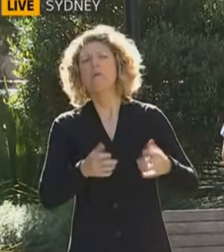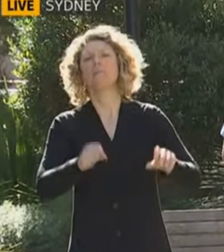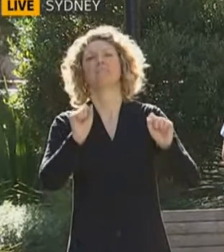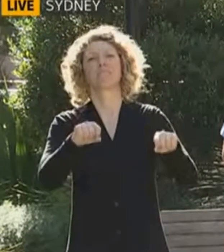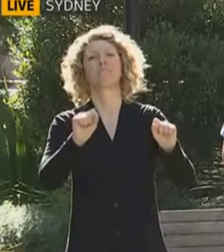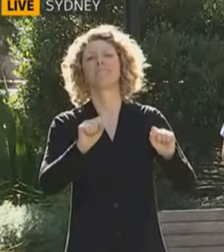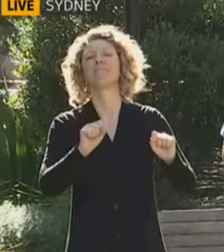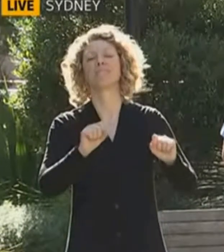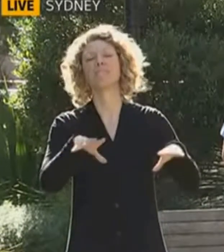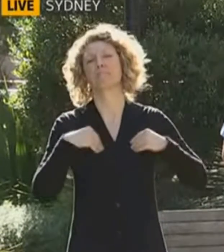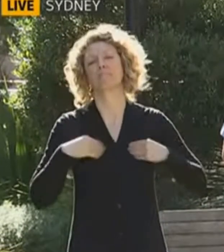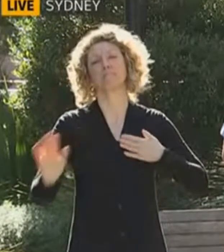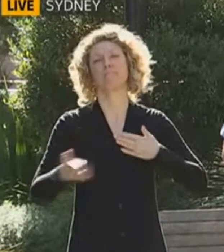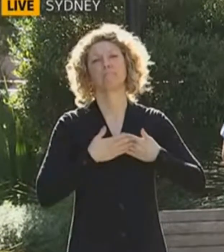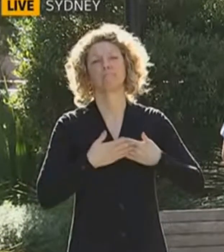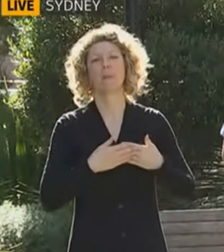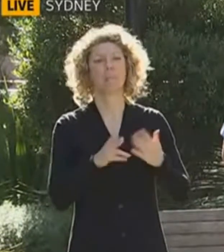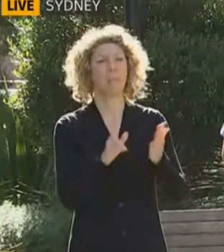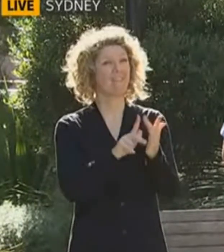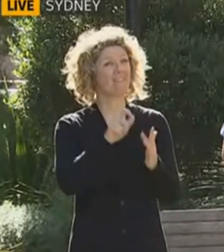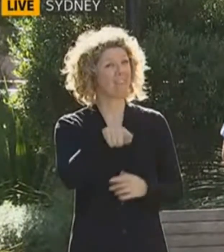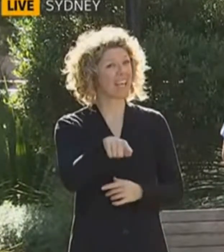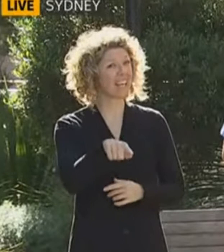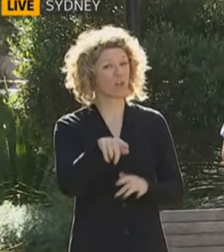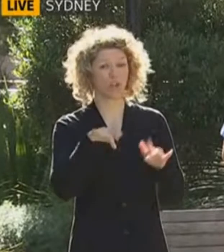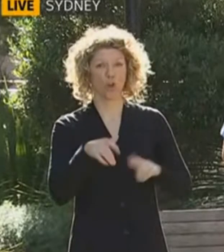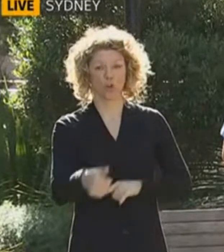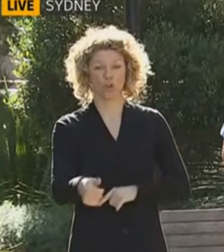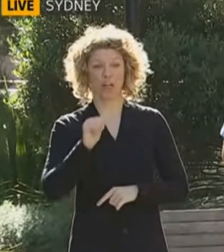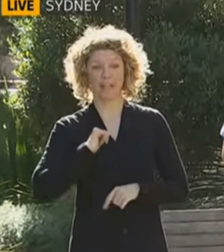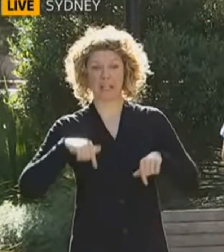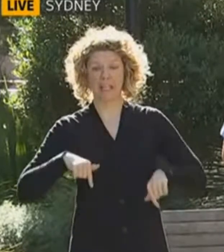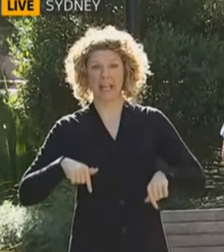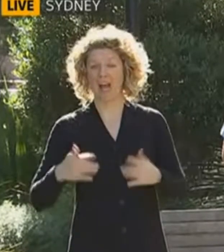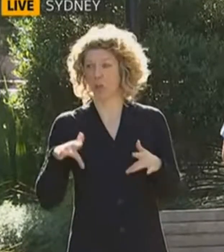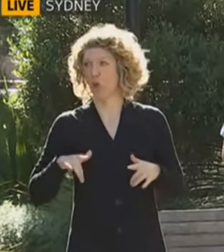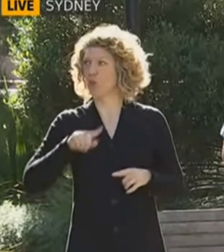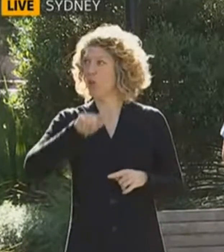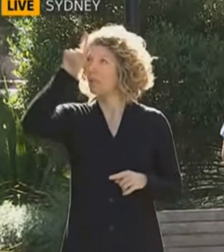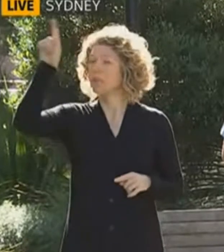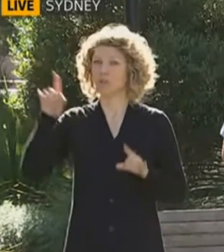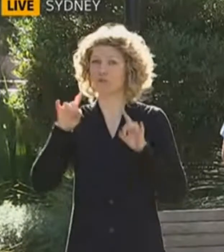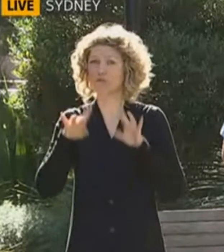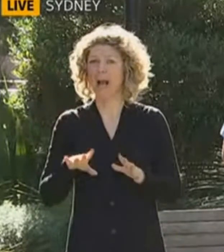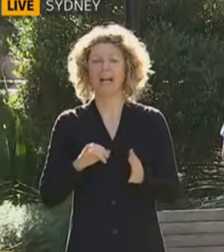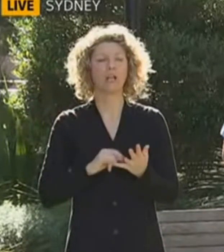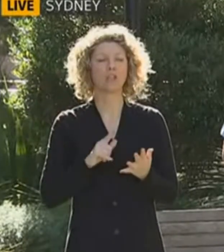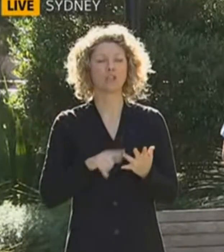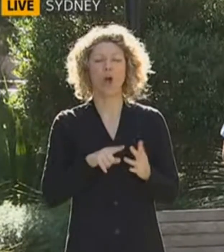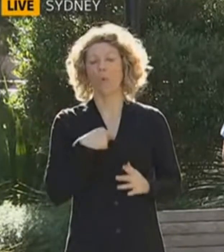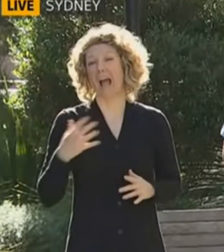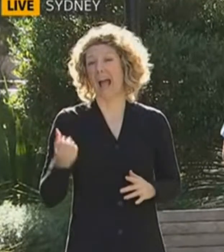taken this action. But as I said, what's occurring in Victoria hasn't yet happened in Australia. It's a new phenomena, and therefore we needed to take this